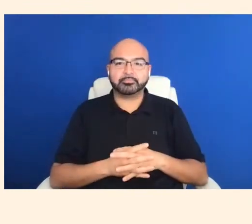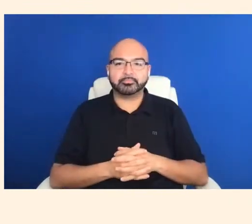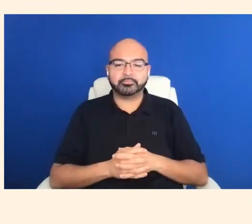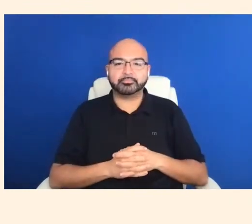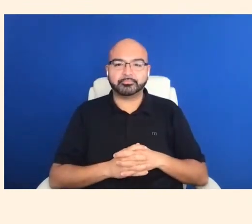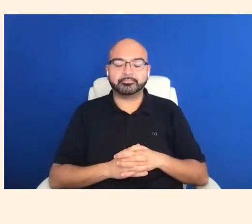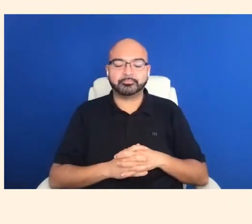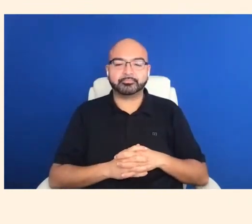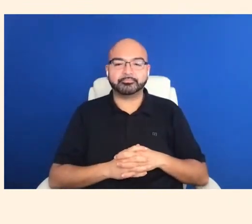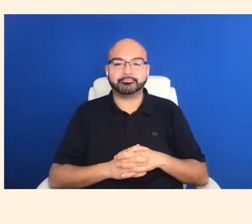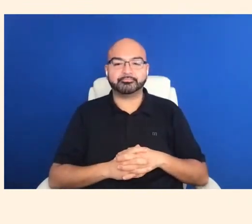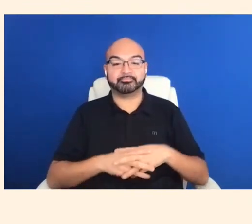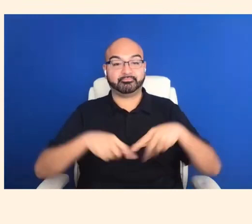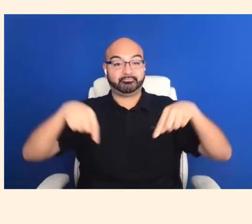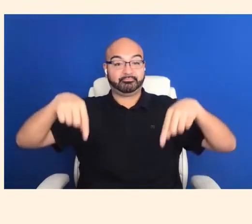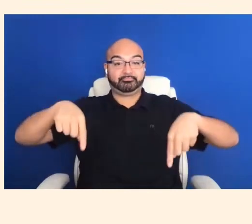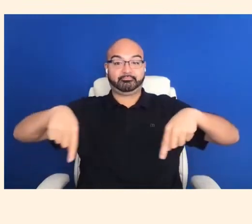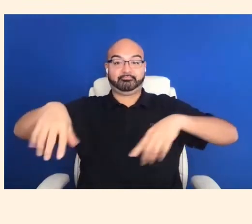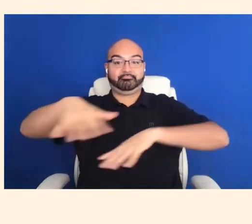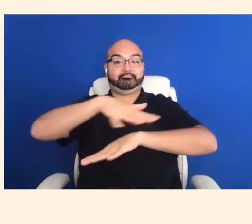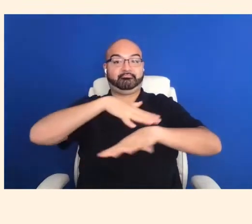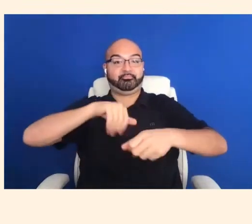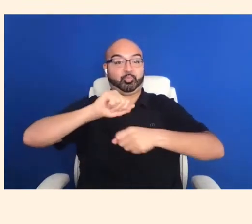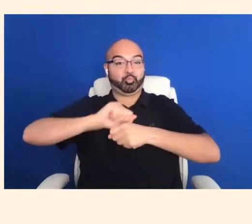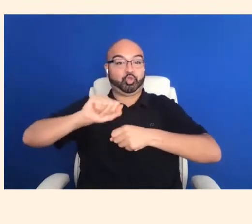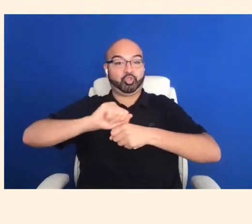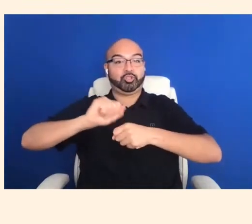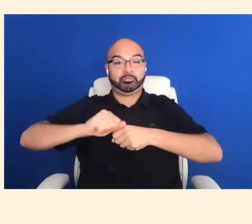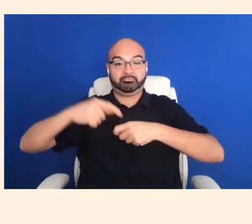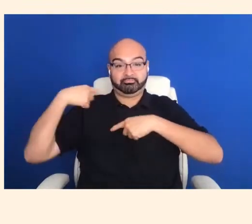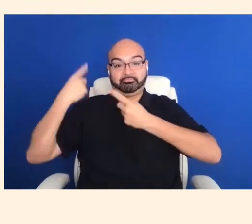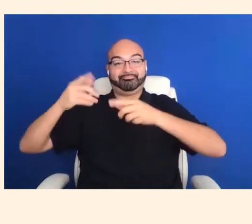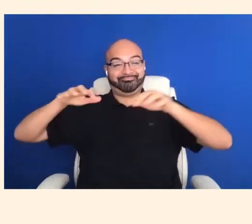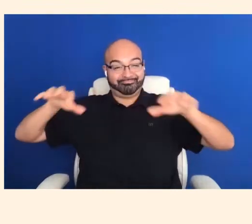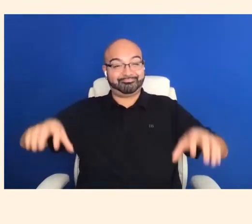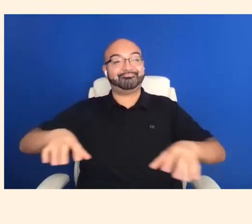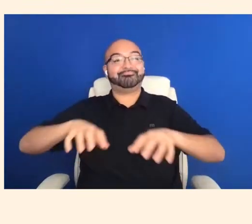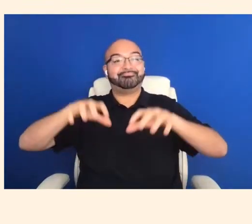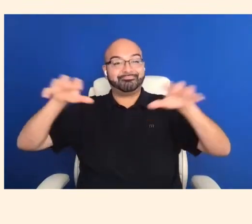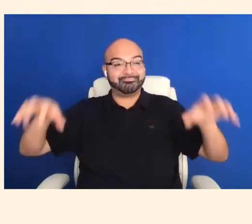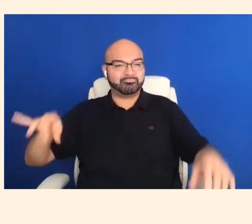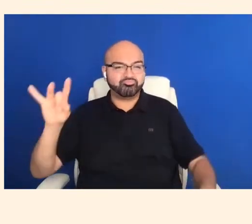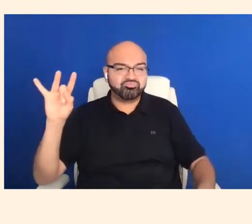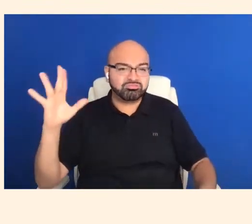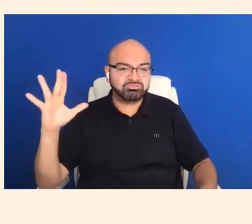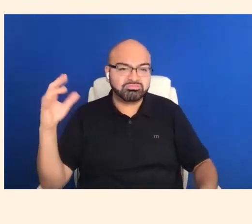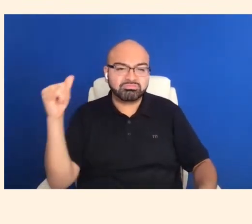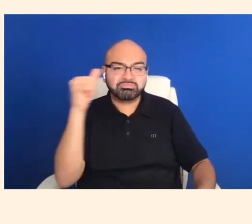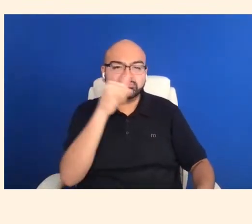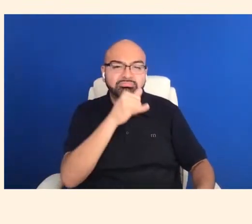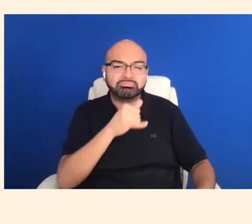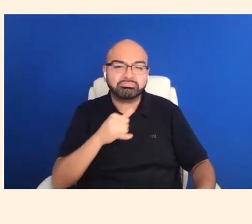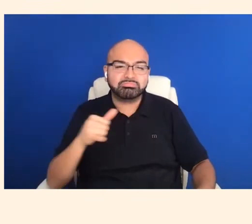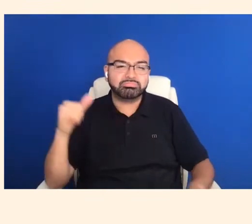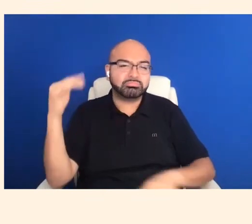The work that is being done is monumental.